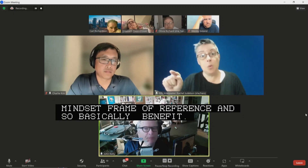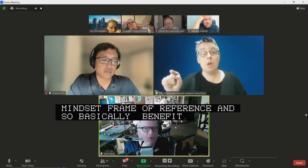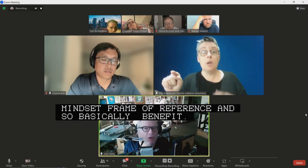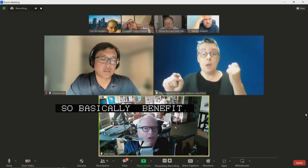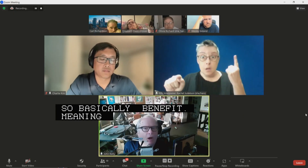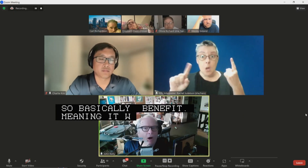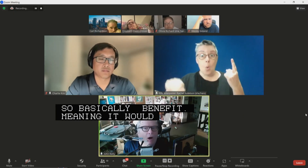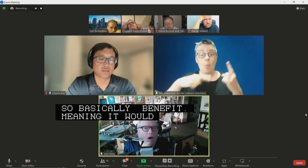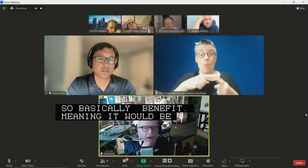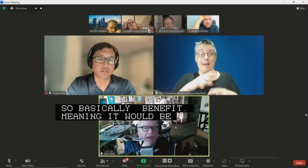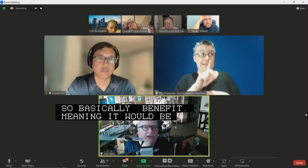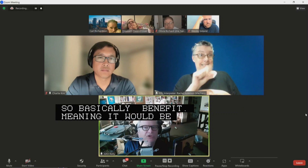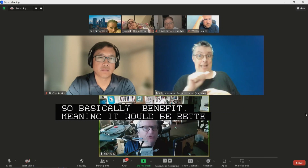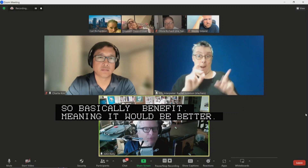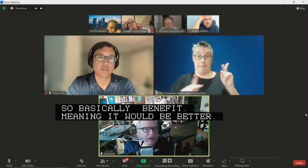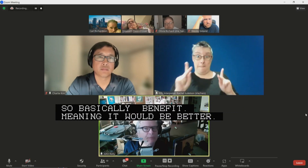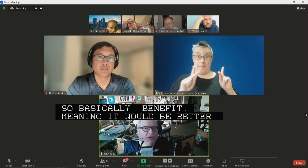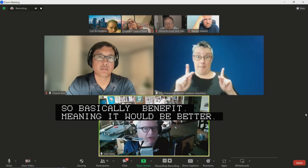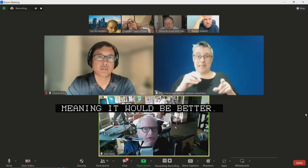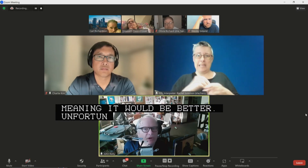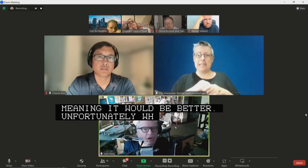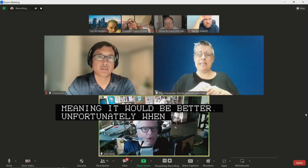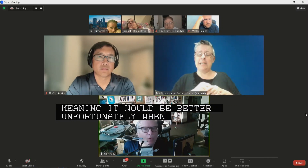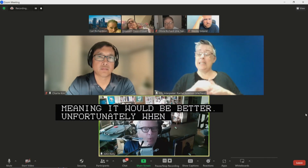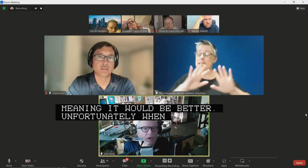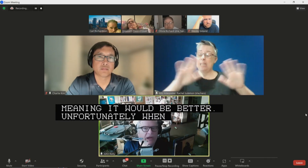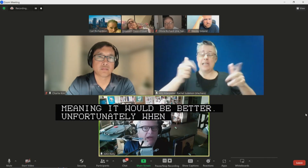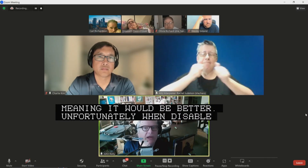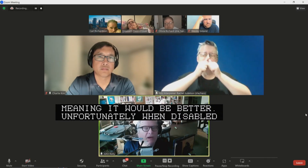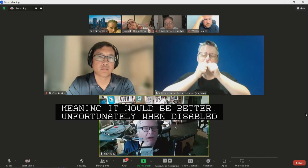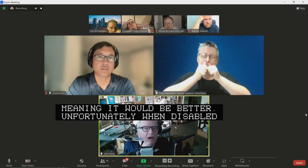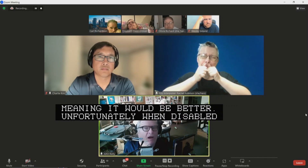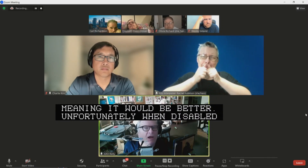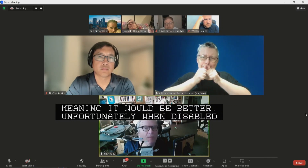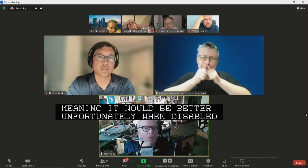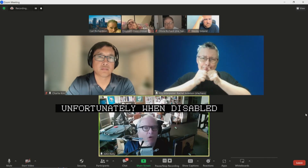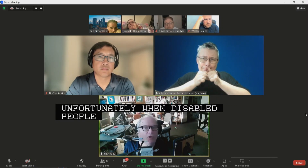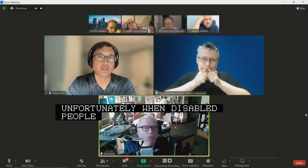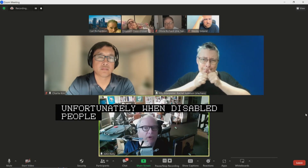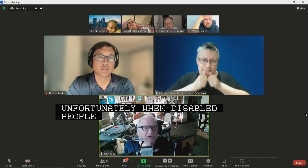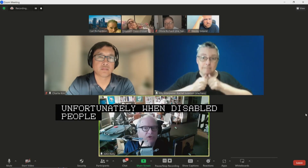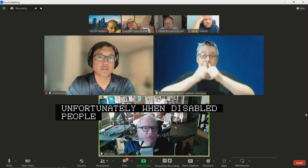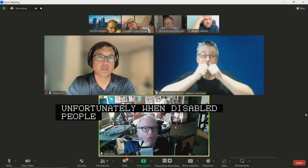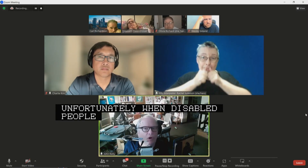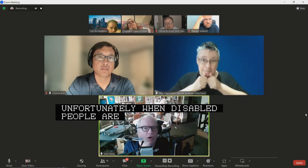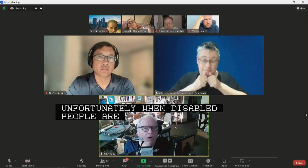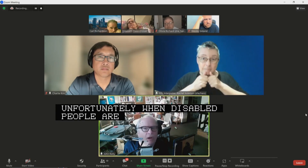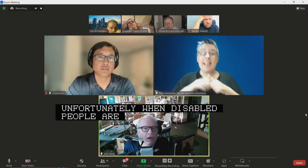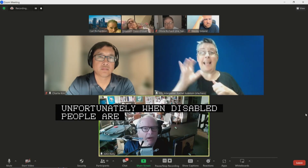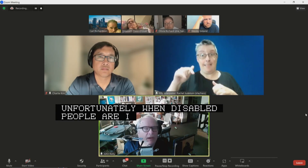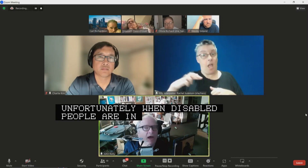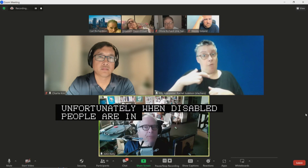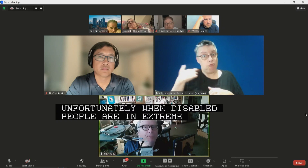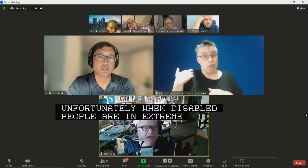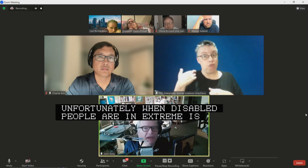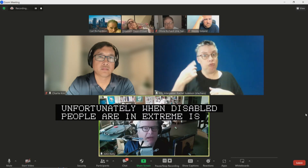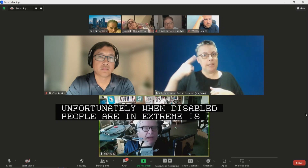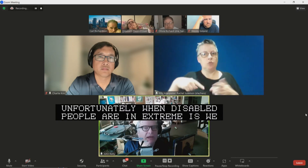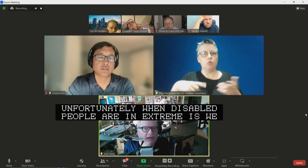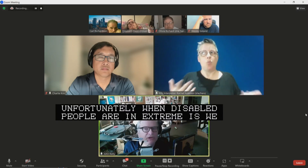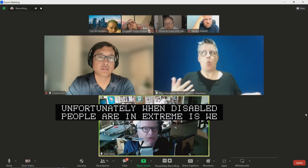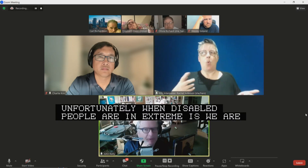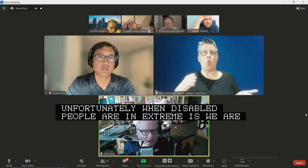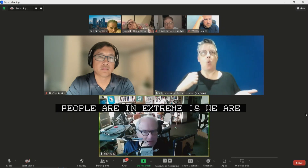disabled people are in extremis, we are at risk for not